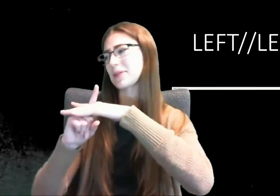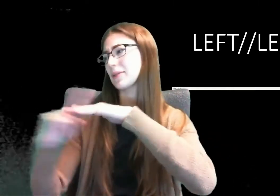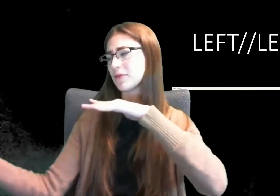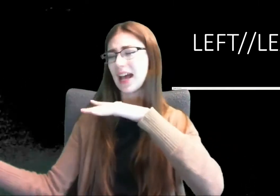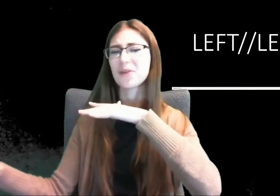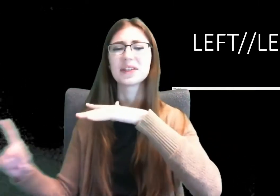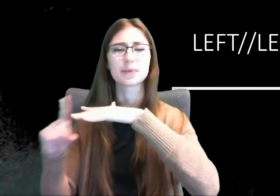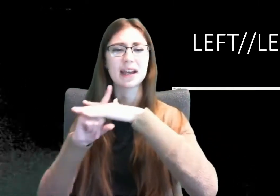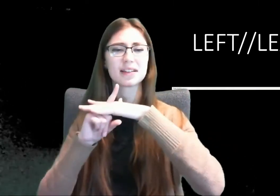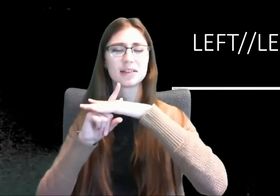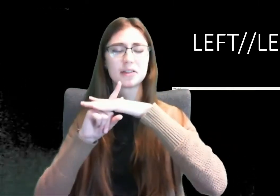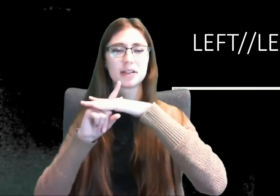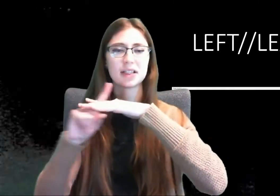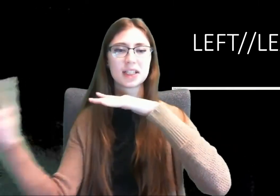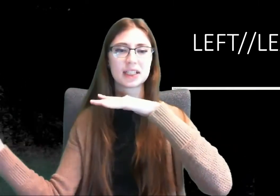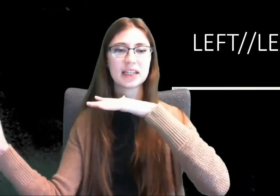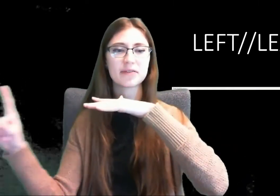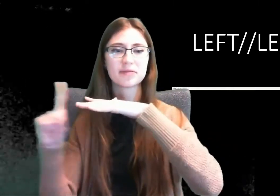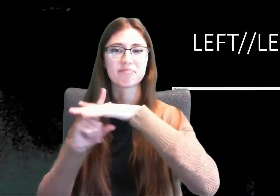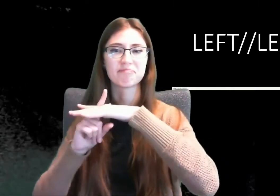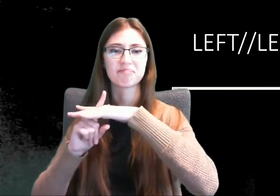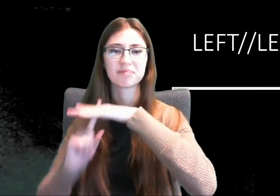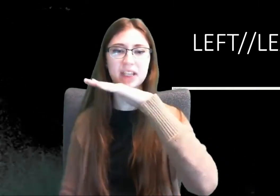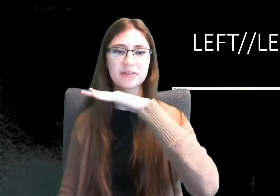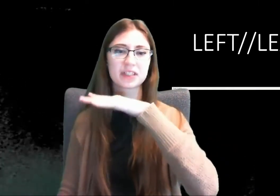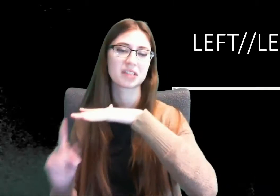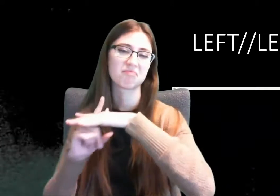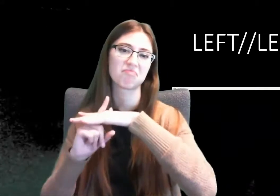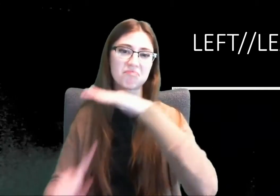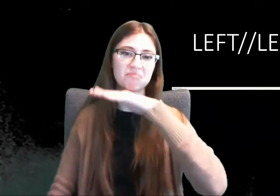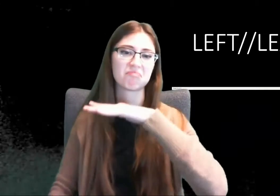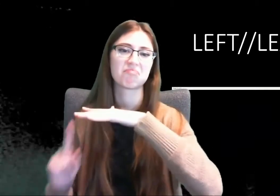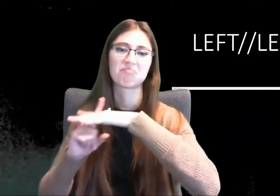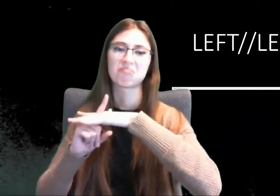moves out this way. Leave. Left.